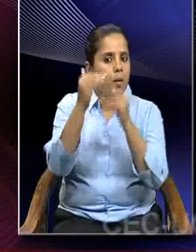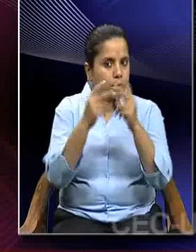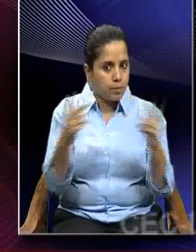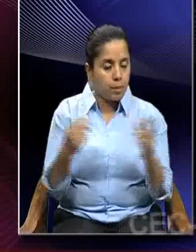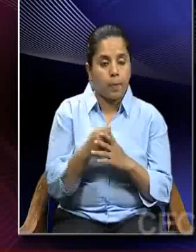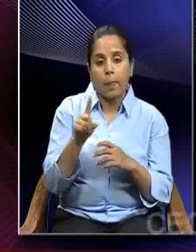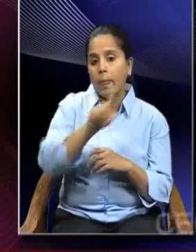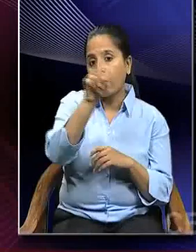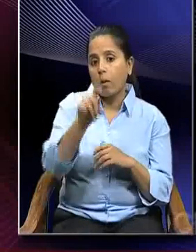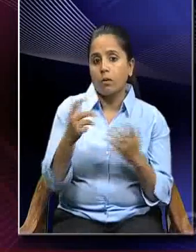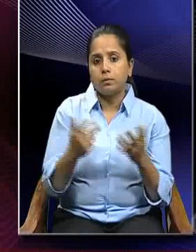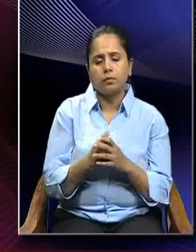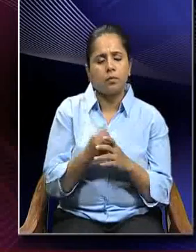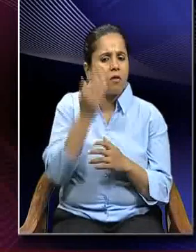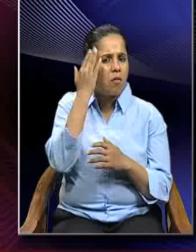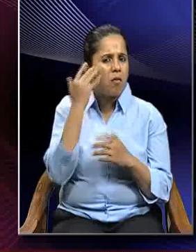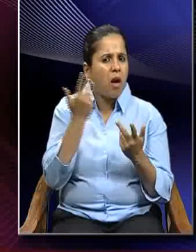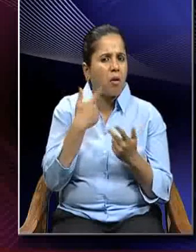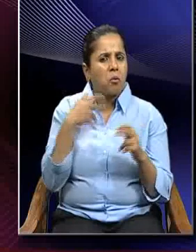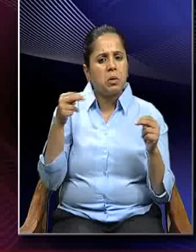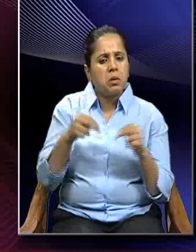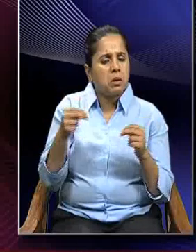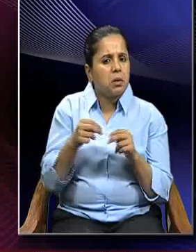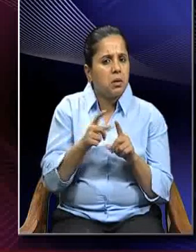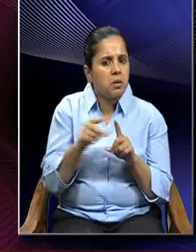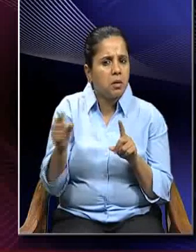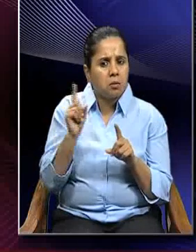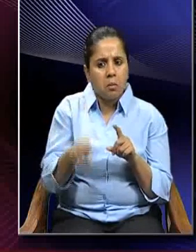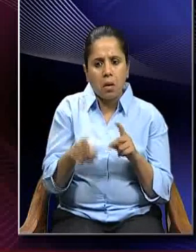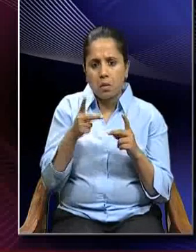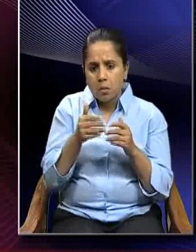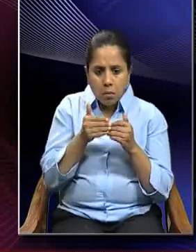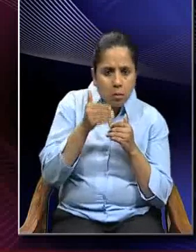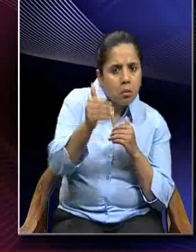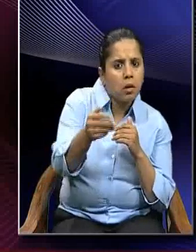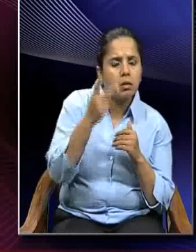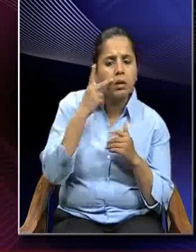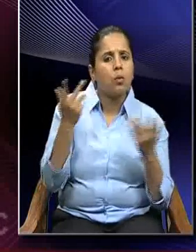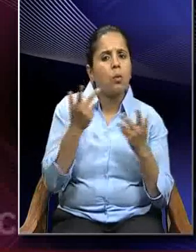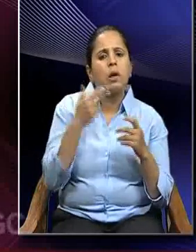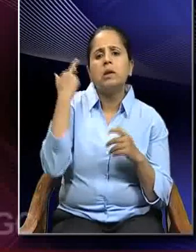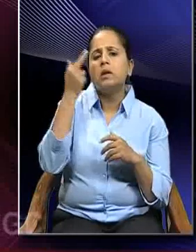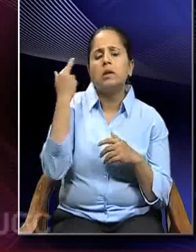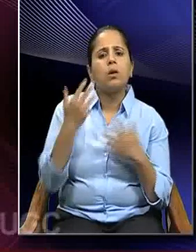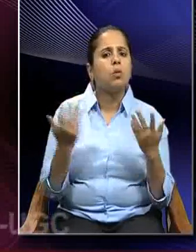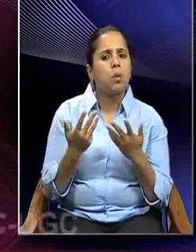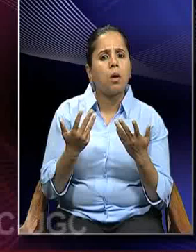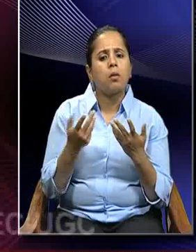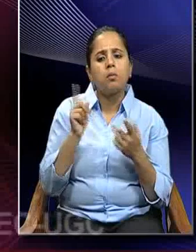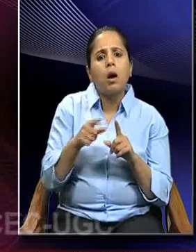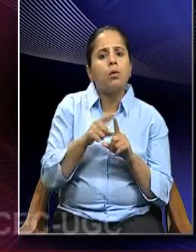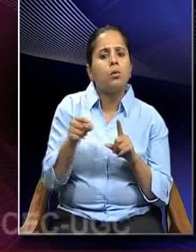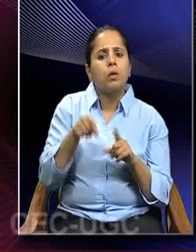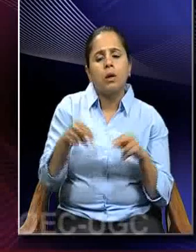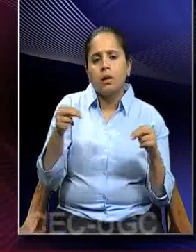the question comes, sir, why do we need to look beyond this? What is the reason behind that?